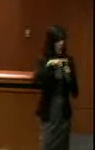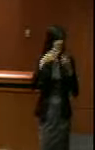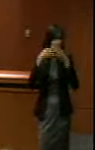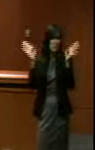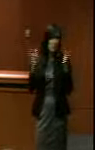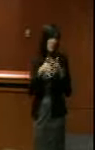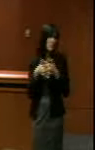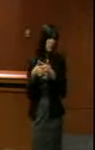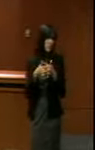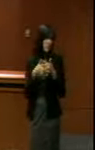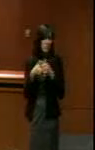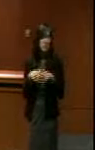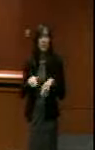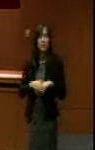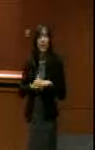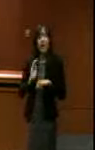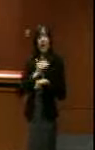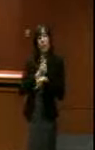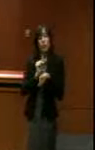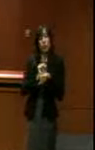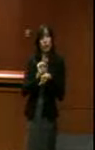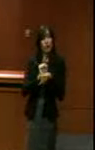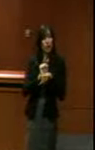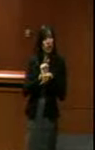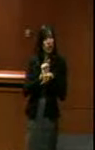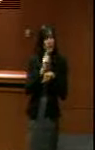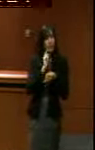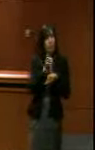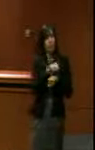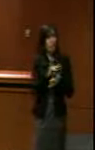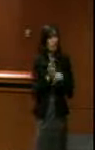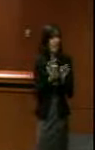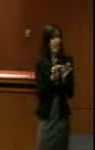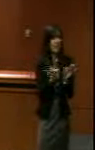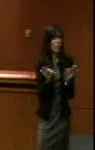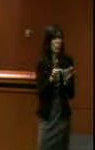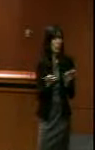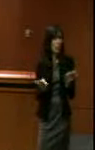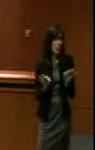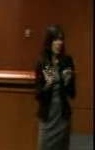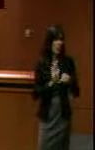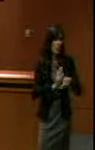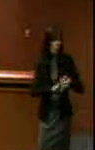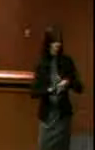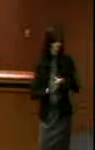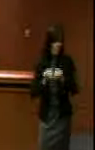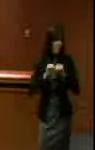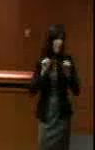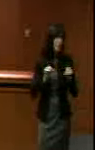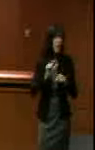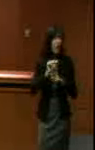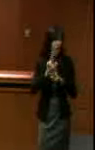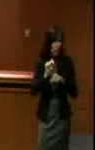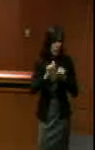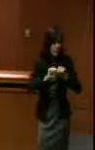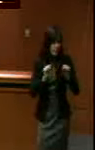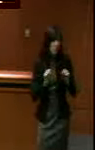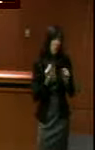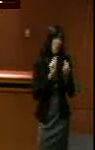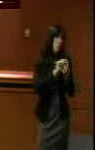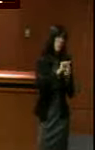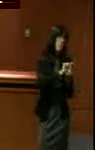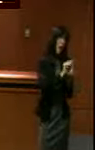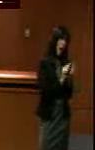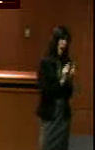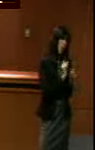country. And the work that we're doing here in multilingual warning and alert systems might actually be a solution